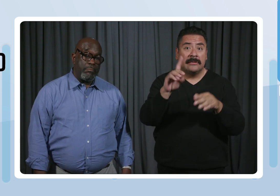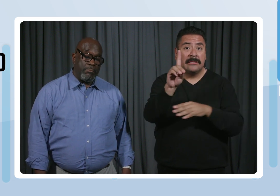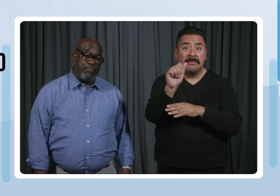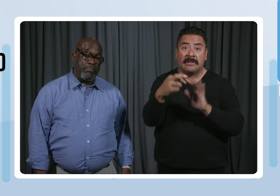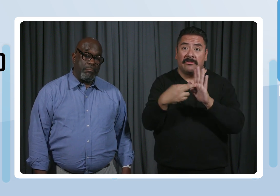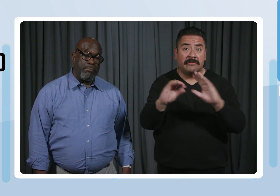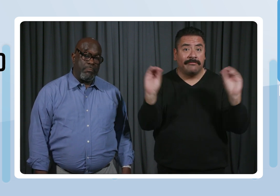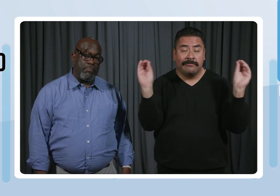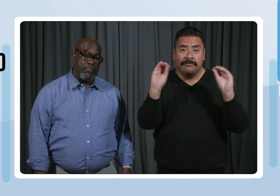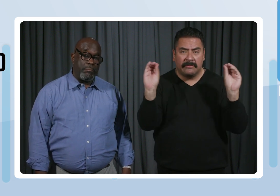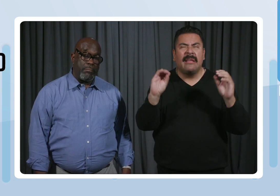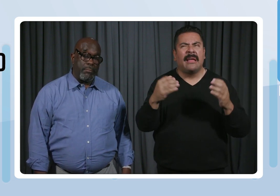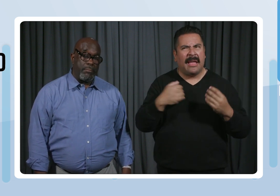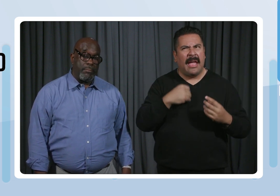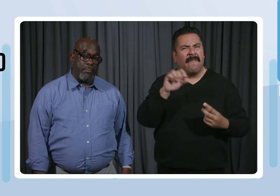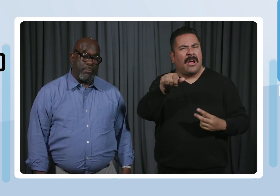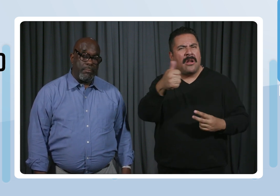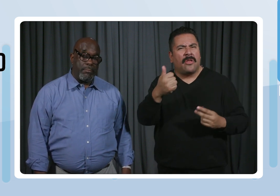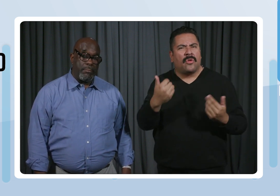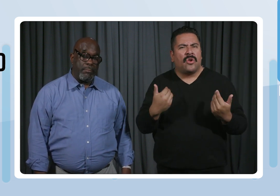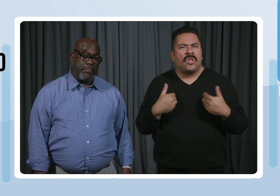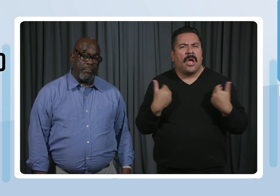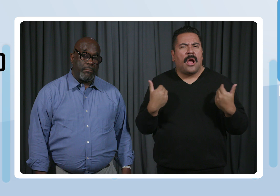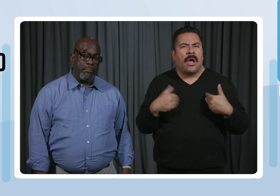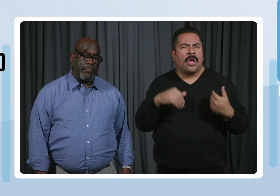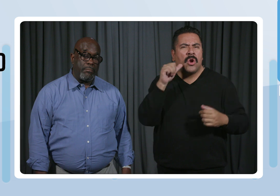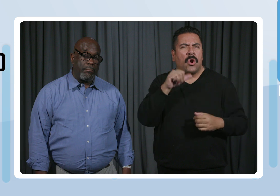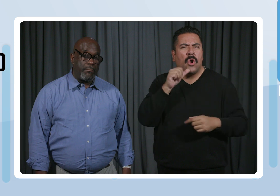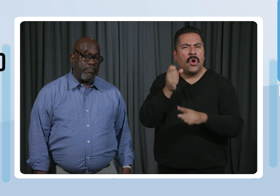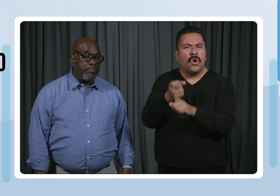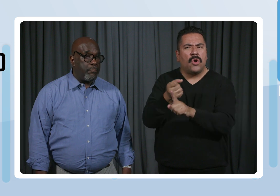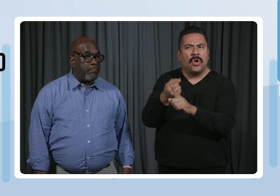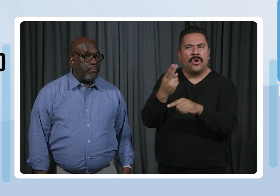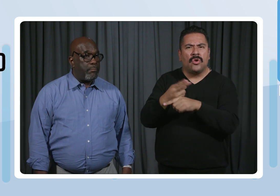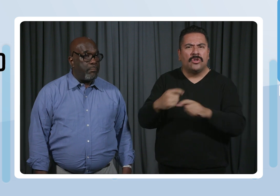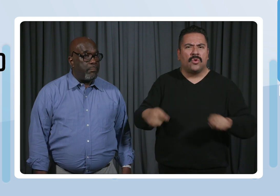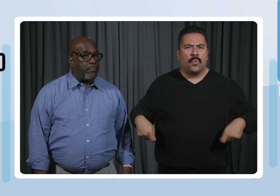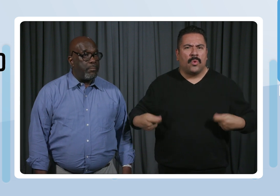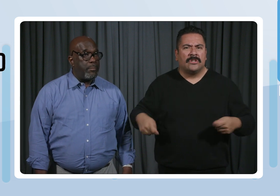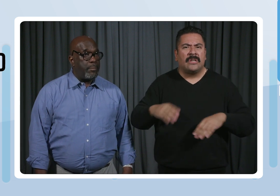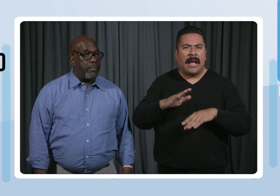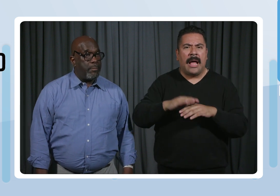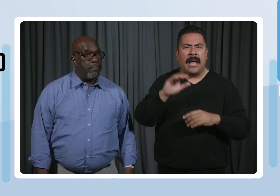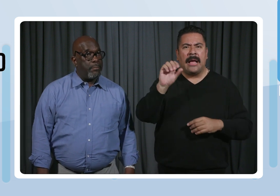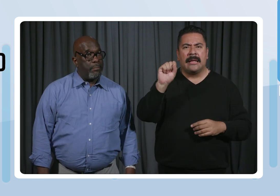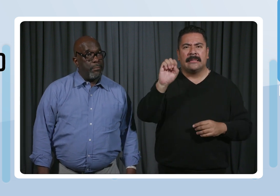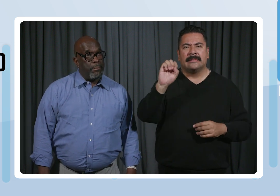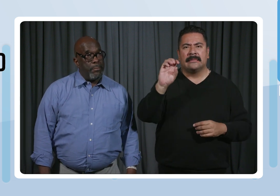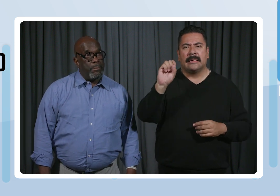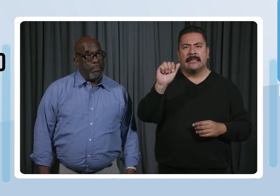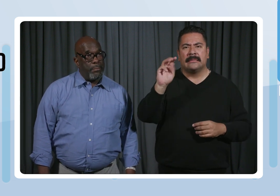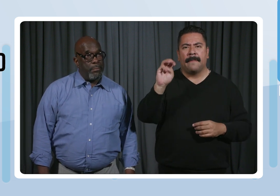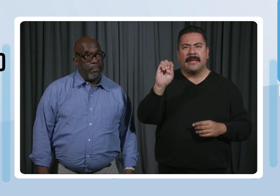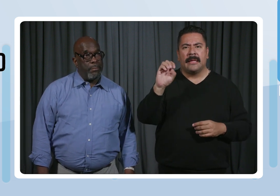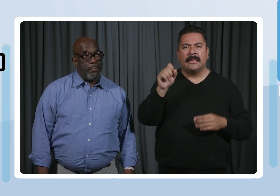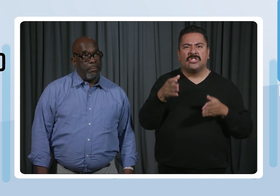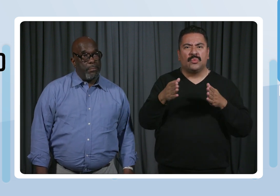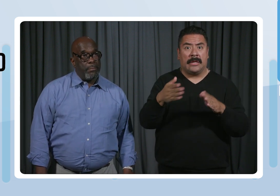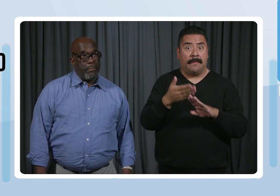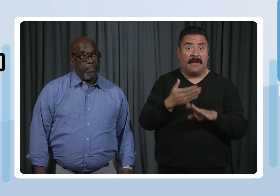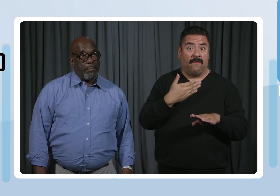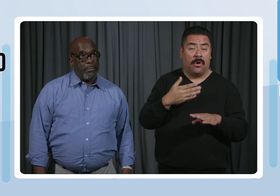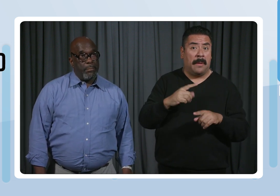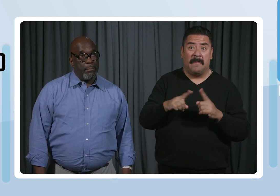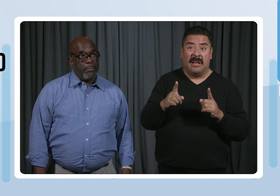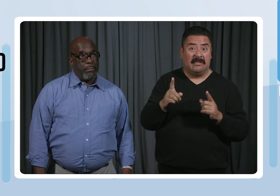all. There was another young girl who used a wheelchair who was on Sesame Street before me. But other than that, I had